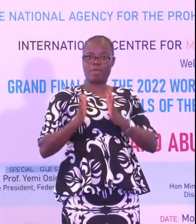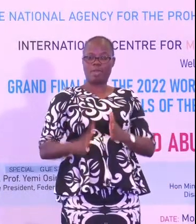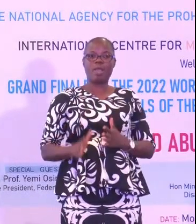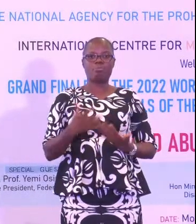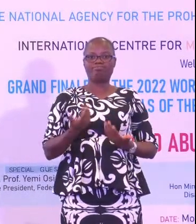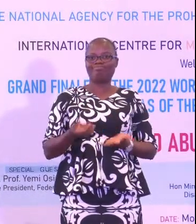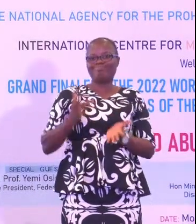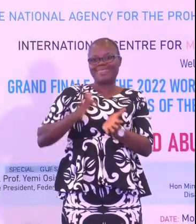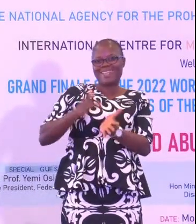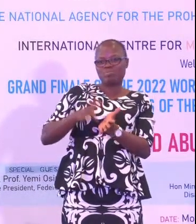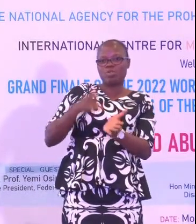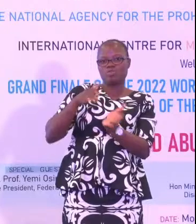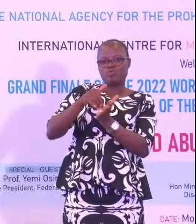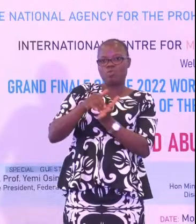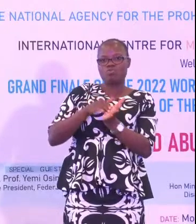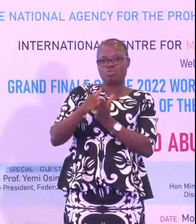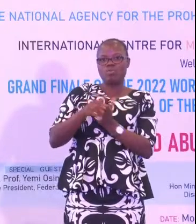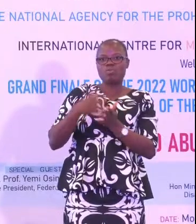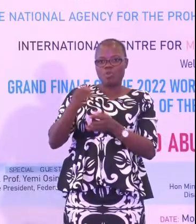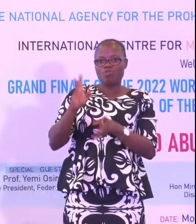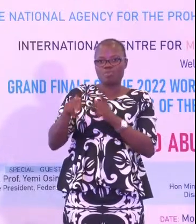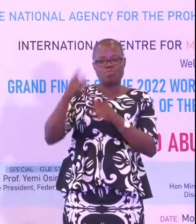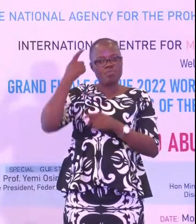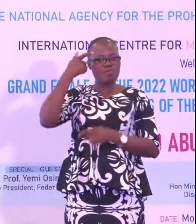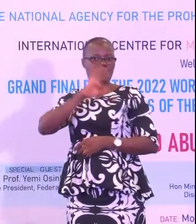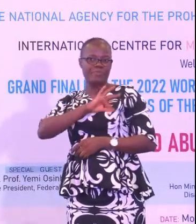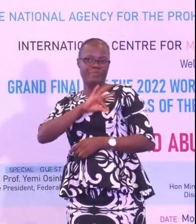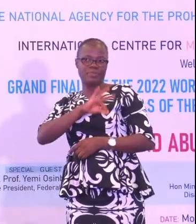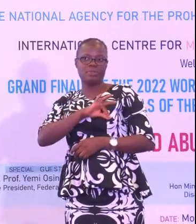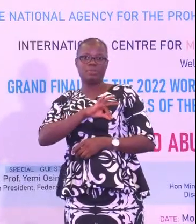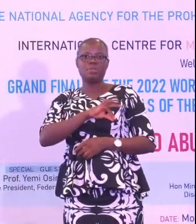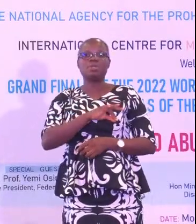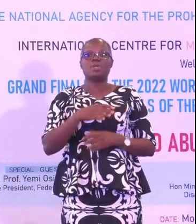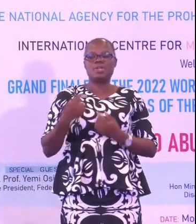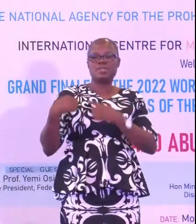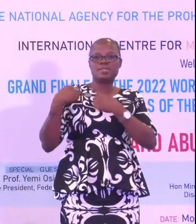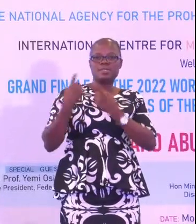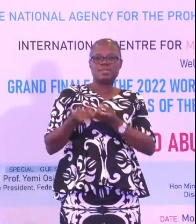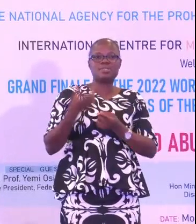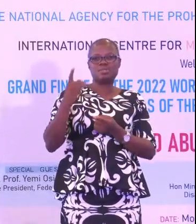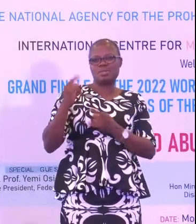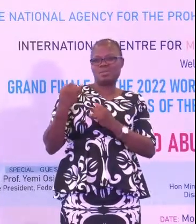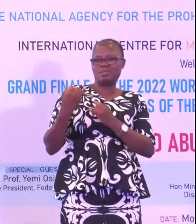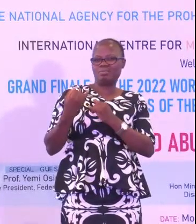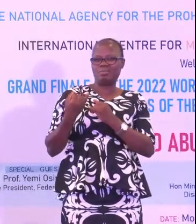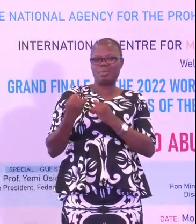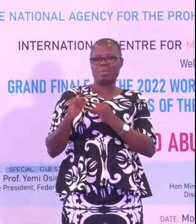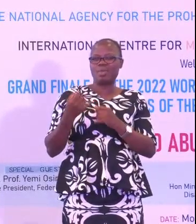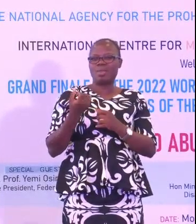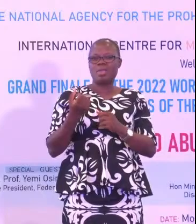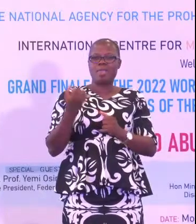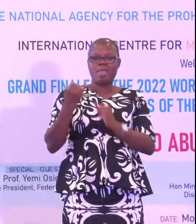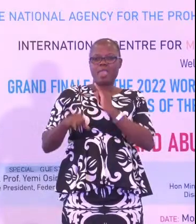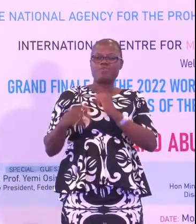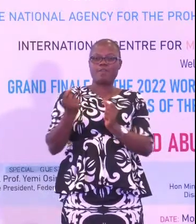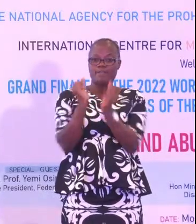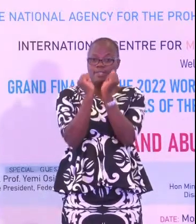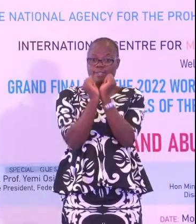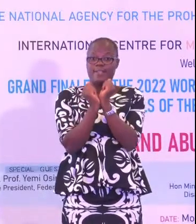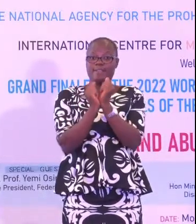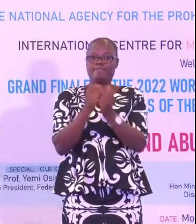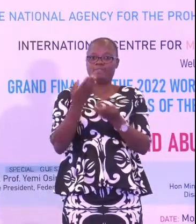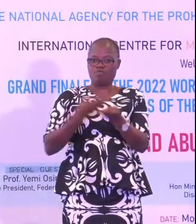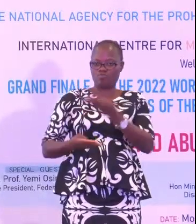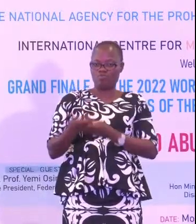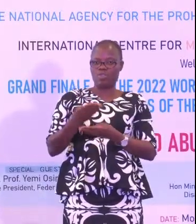exploit vulnerable people for profit. Since the end of the slave trade, there has probably been